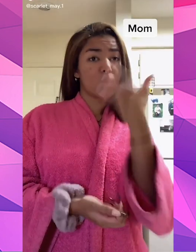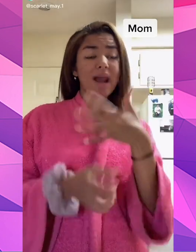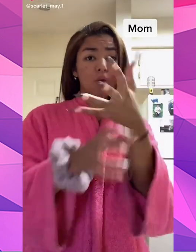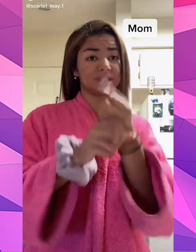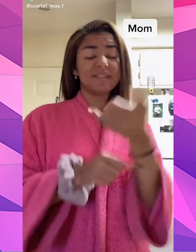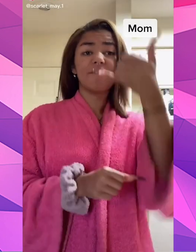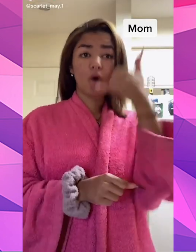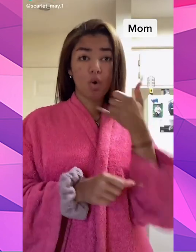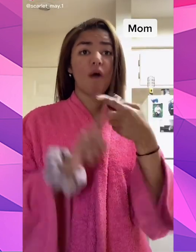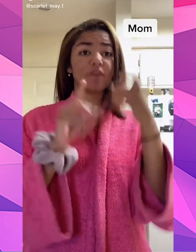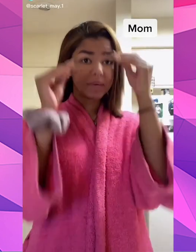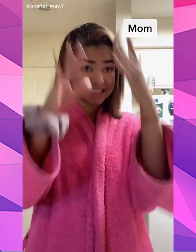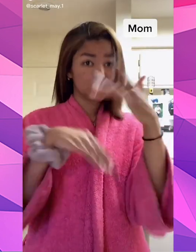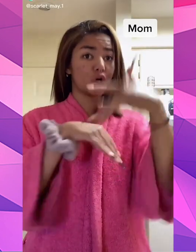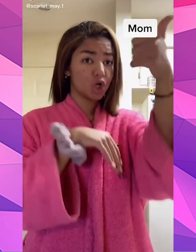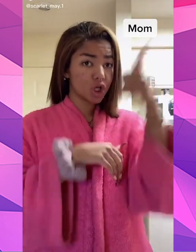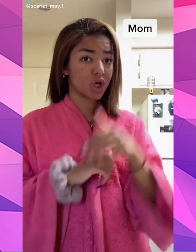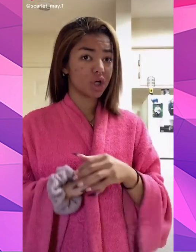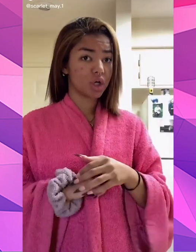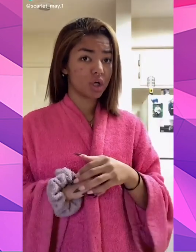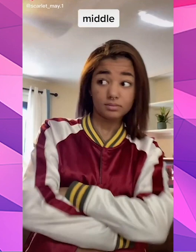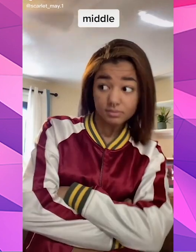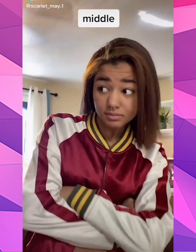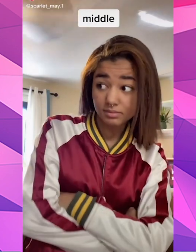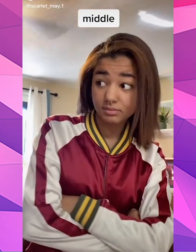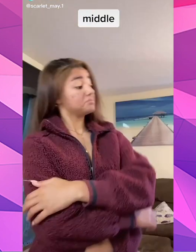Kairi, why did I receive a phone call from your teacher earlier?